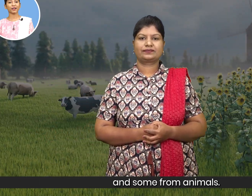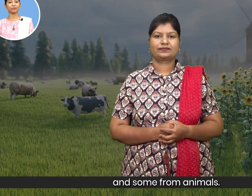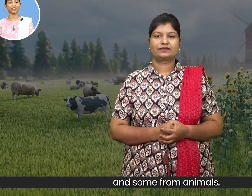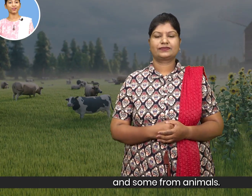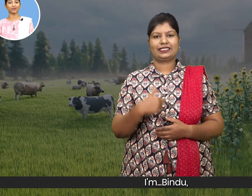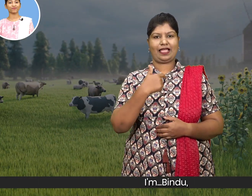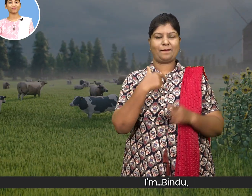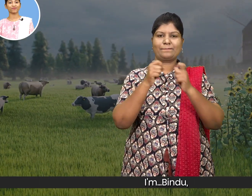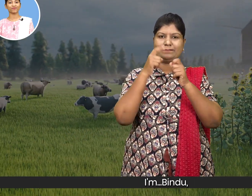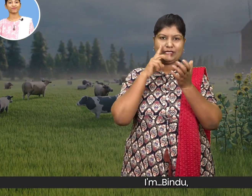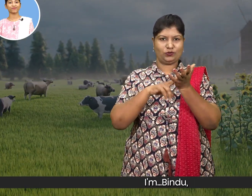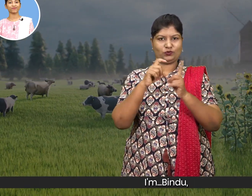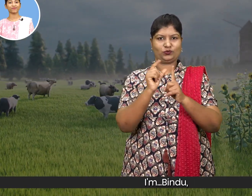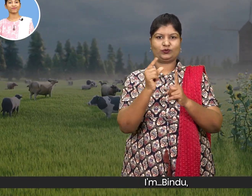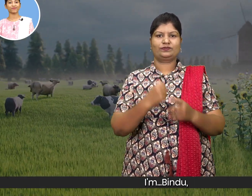I am Bindu.